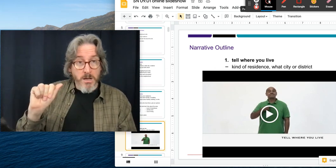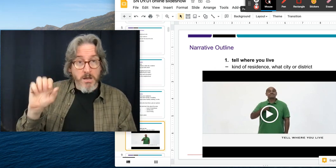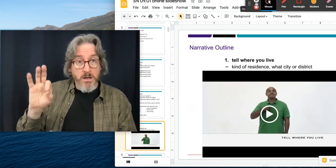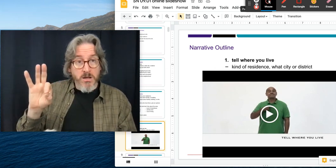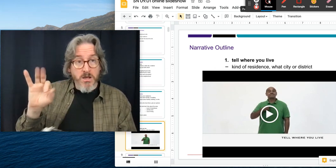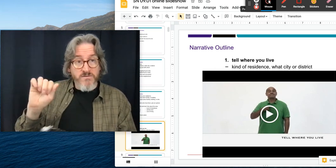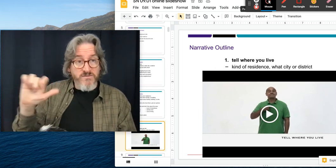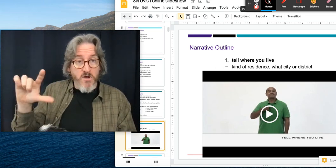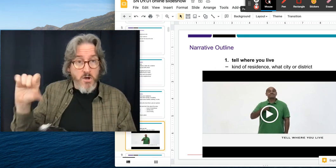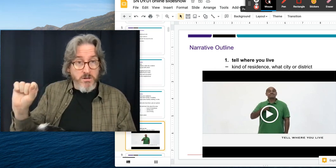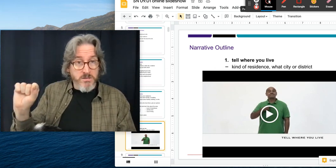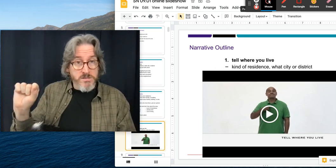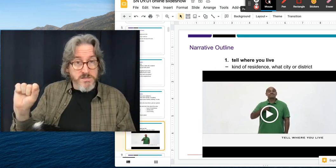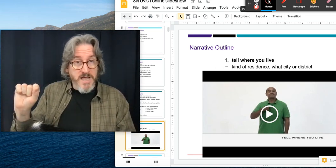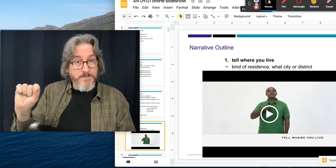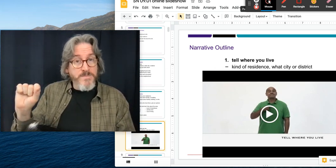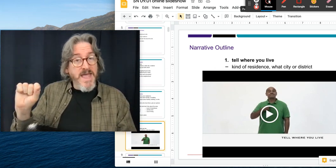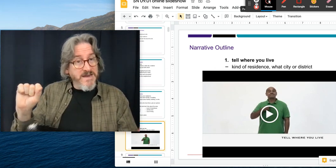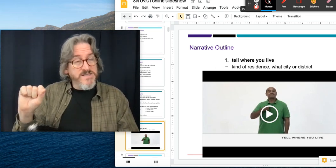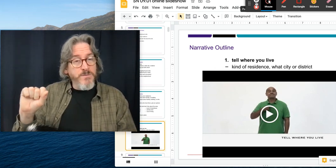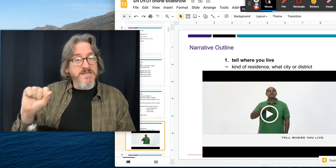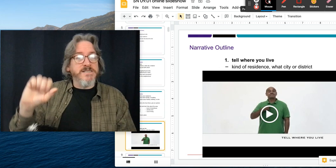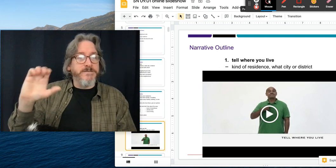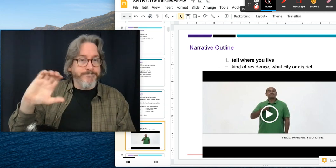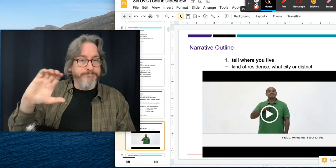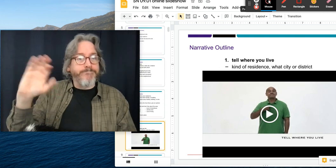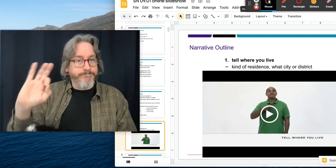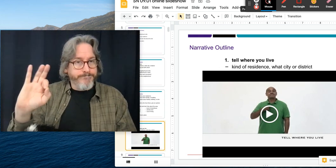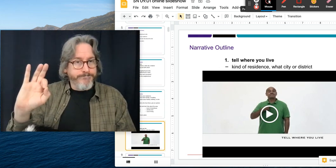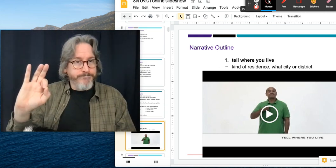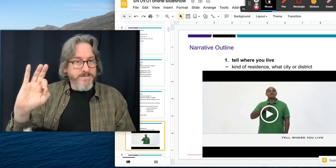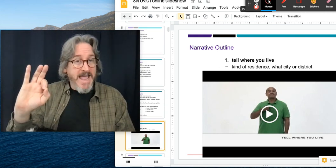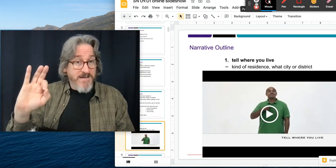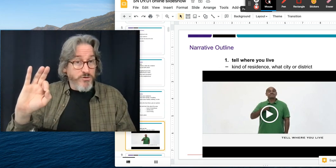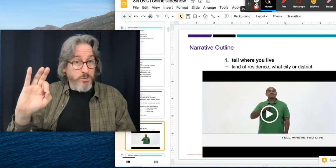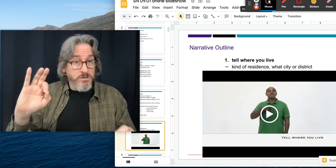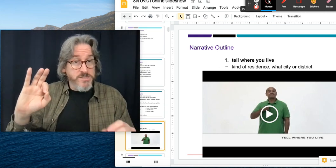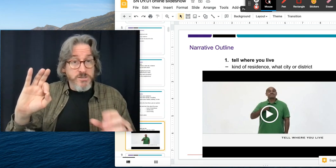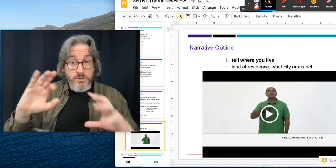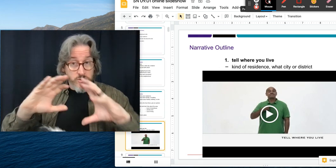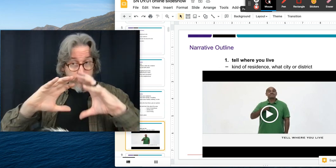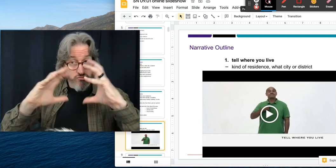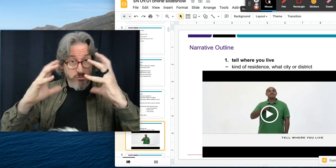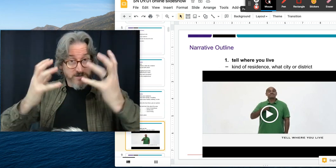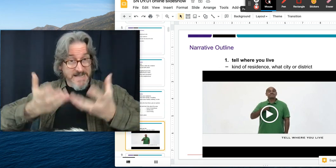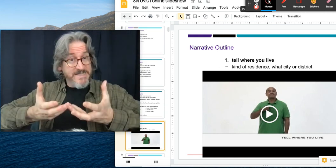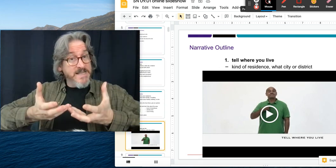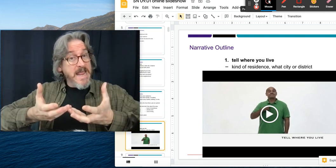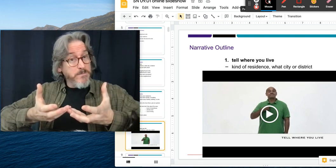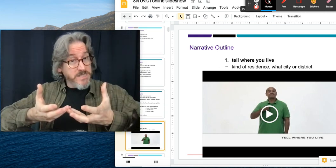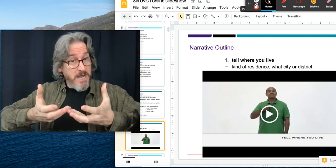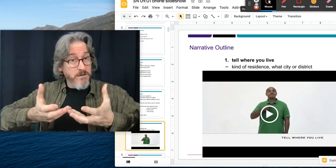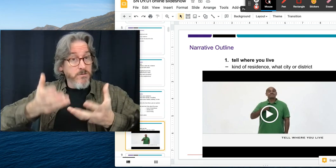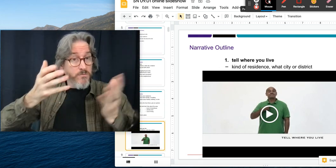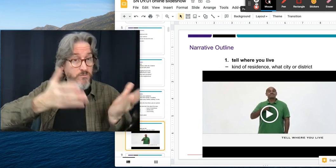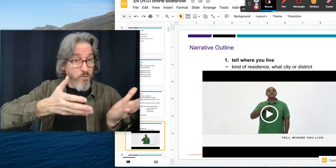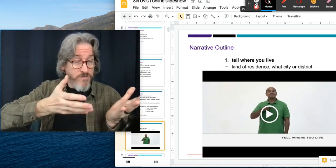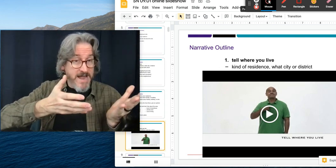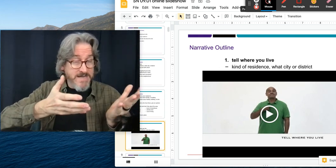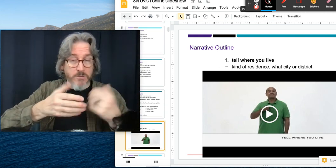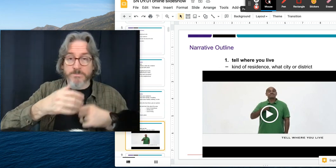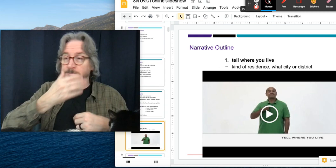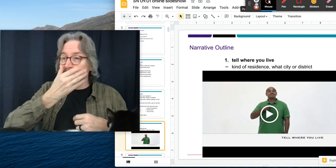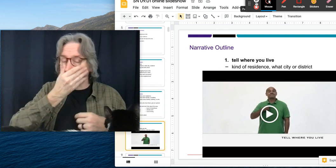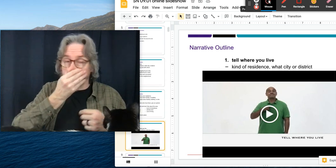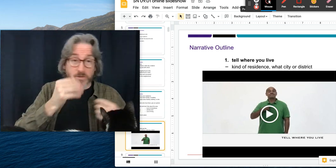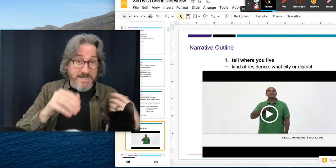Cuyahoga Falls. And if someone does afterwards, that's the name sign for